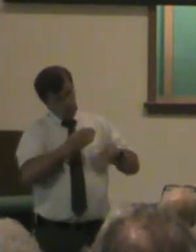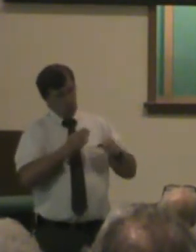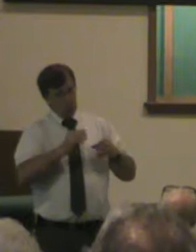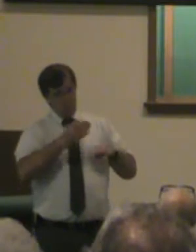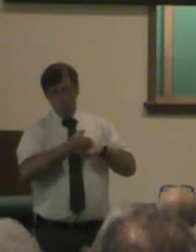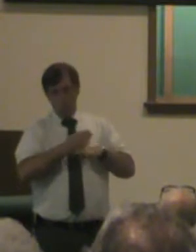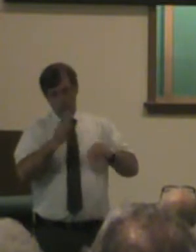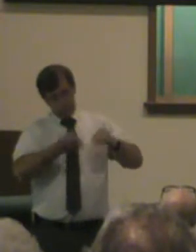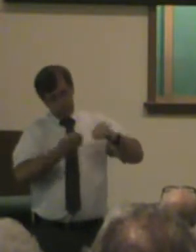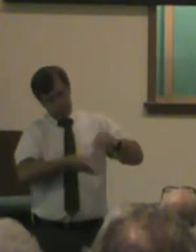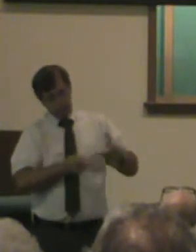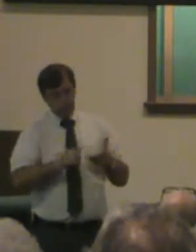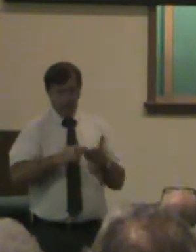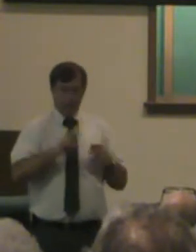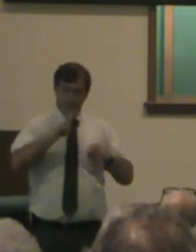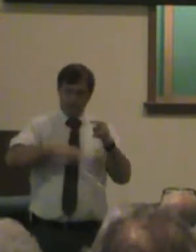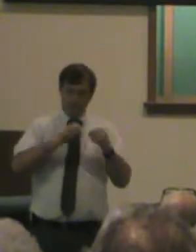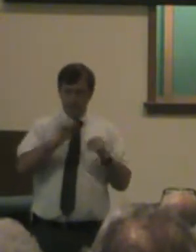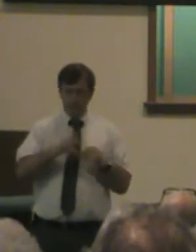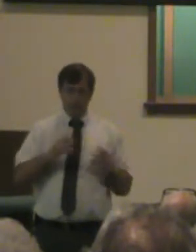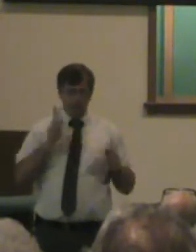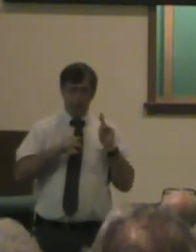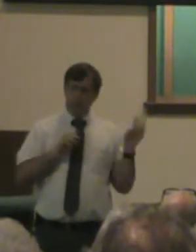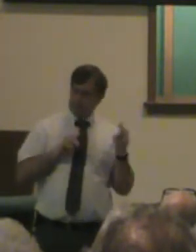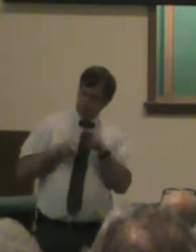ark. People come around.